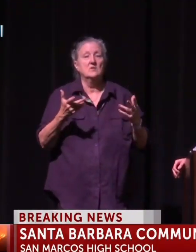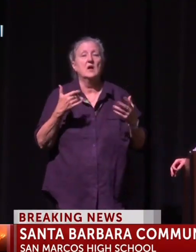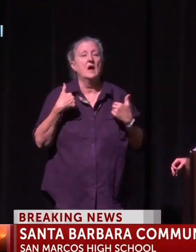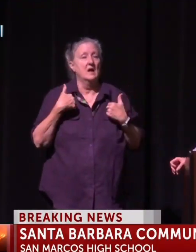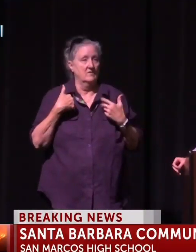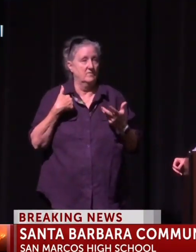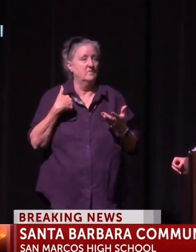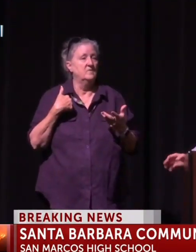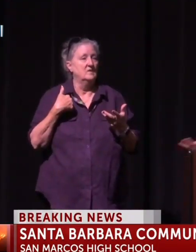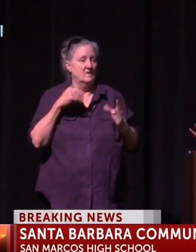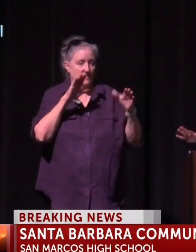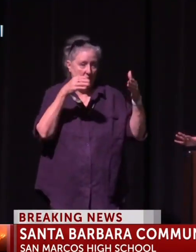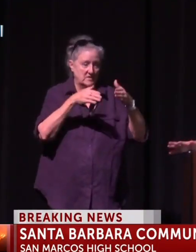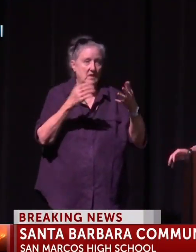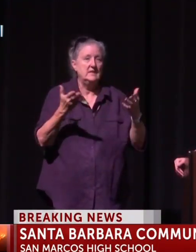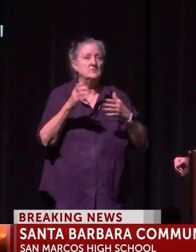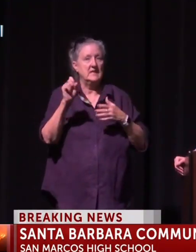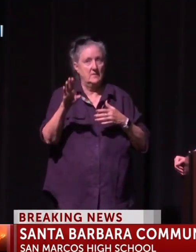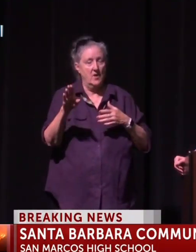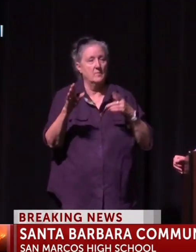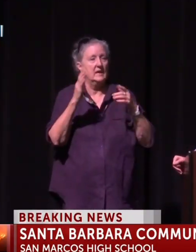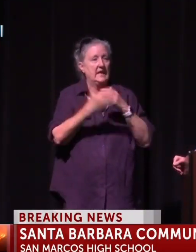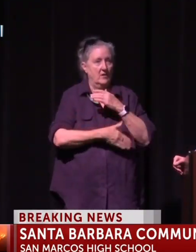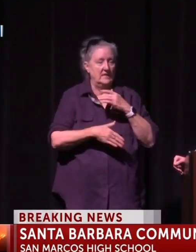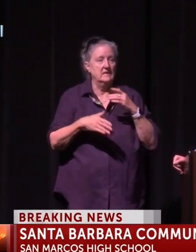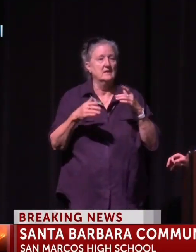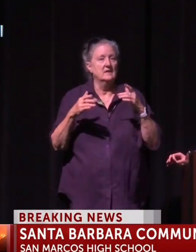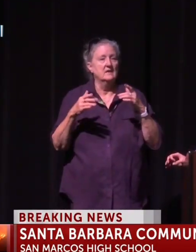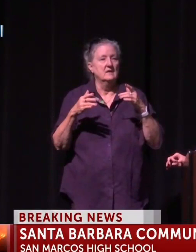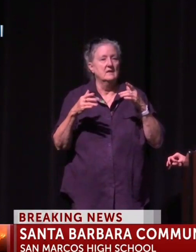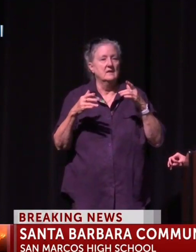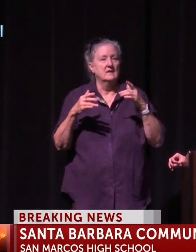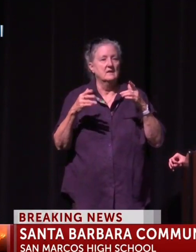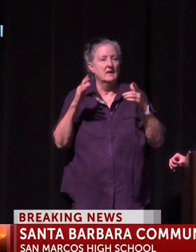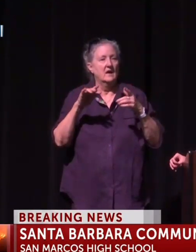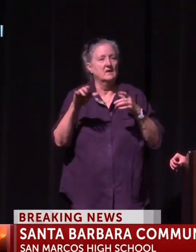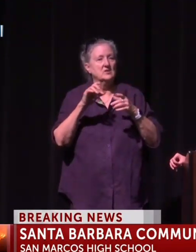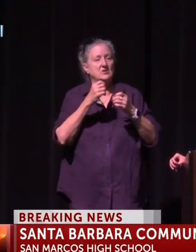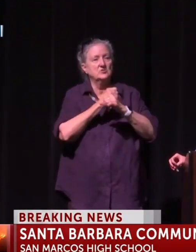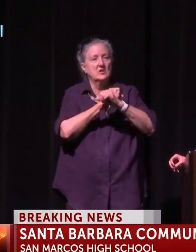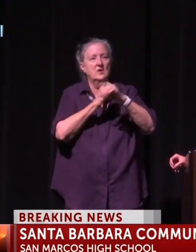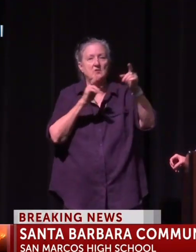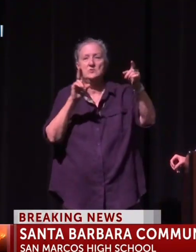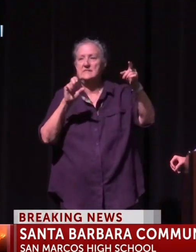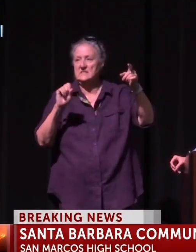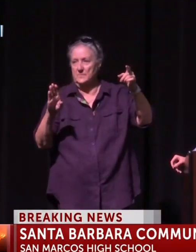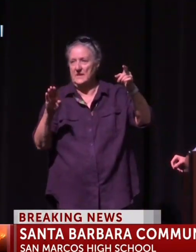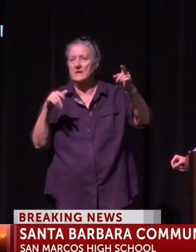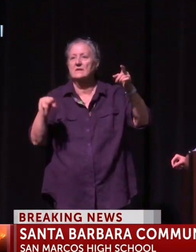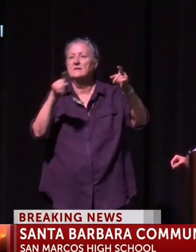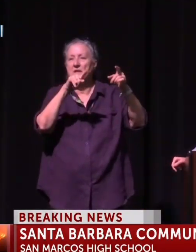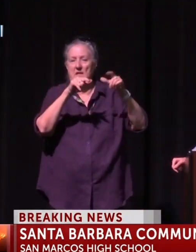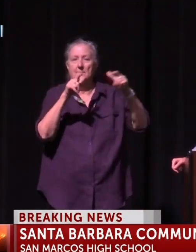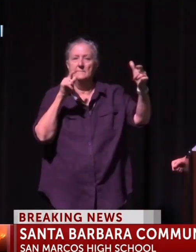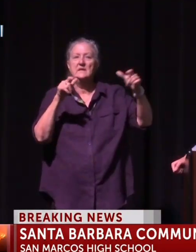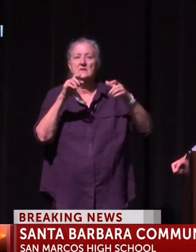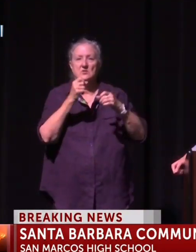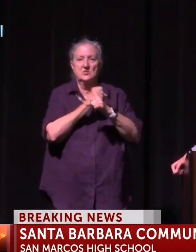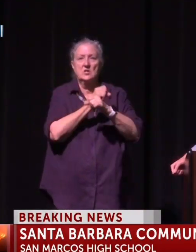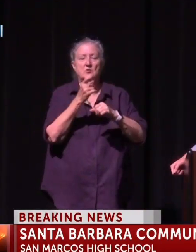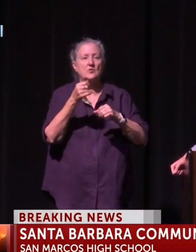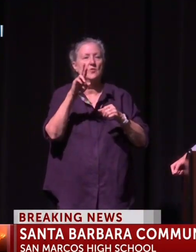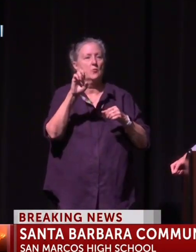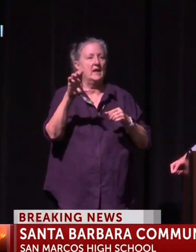we are focused here in Santa Barbara County as at our shelter out at UCSB in the